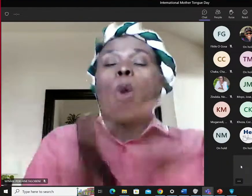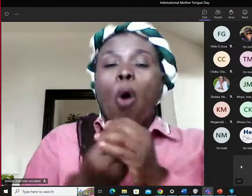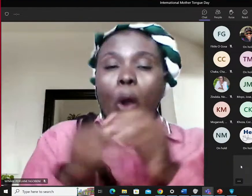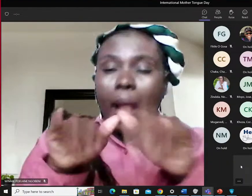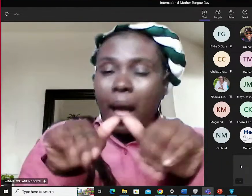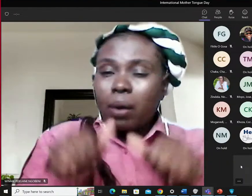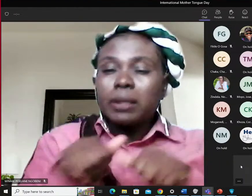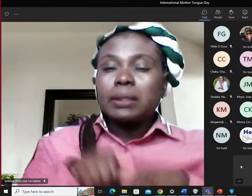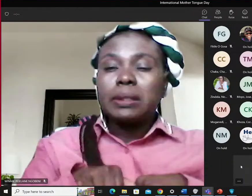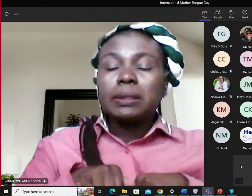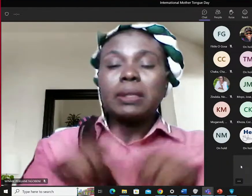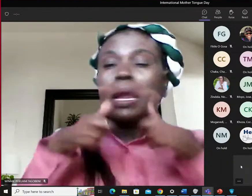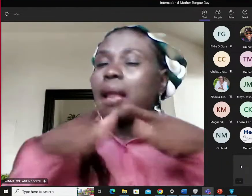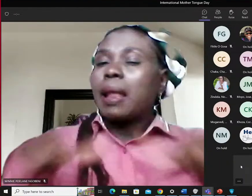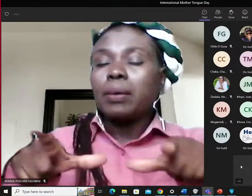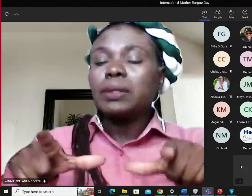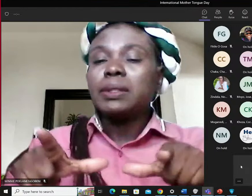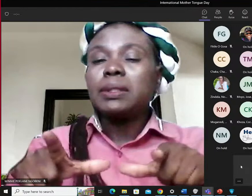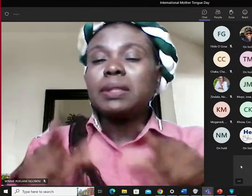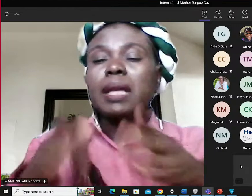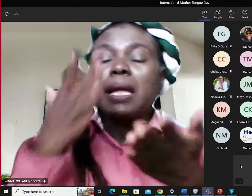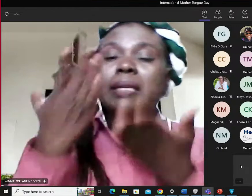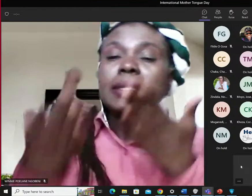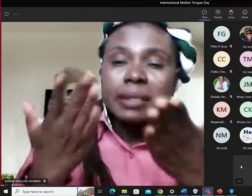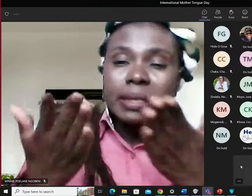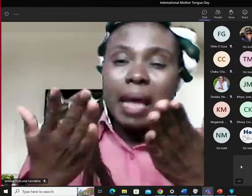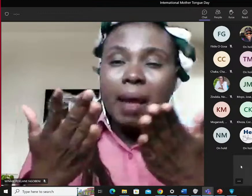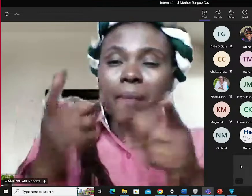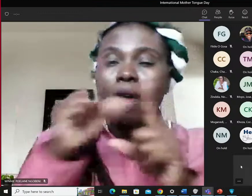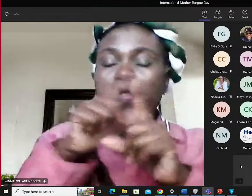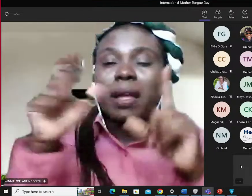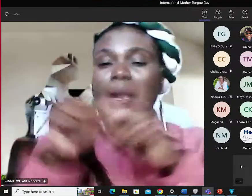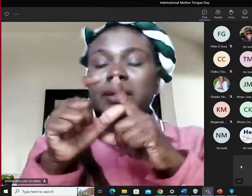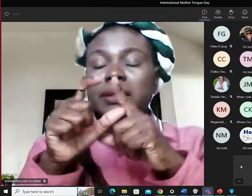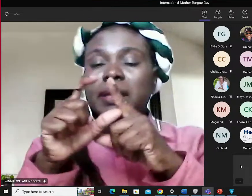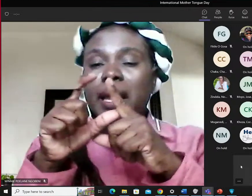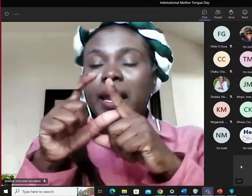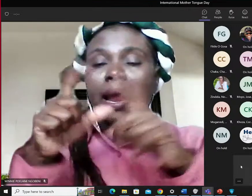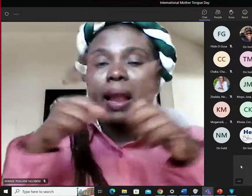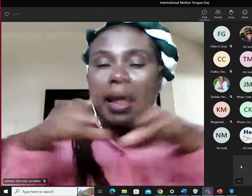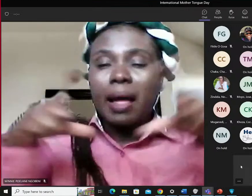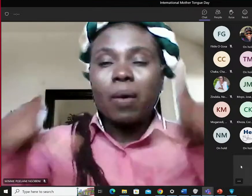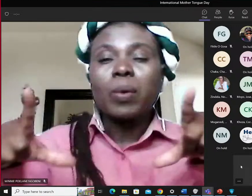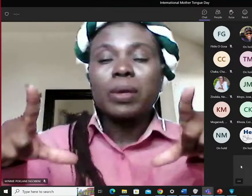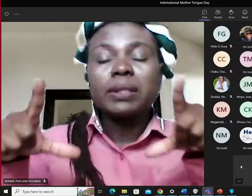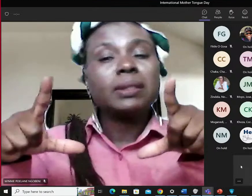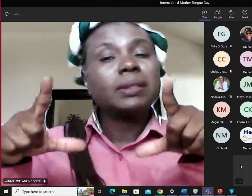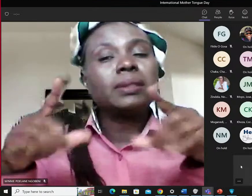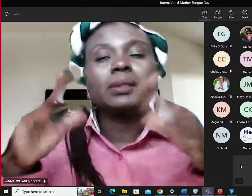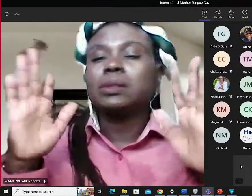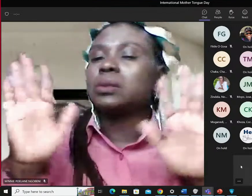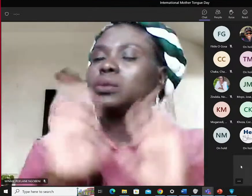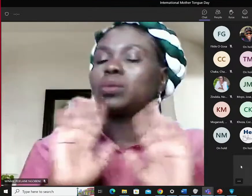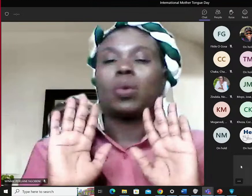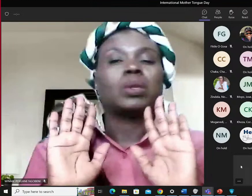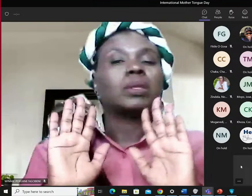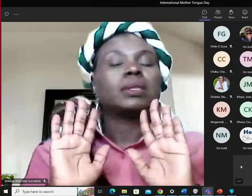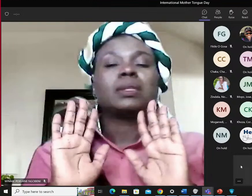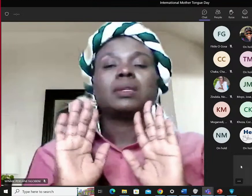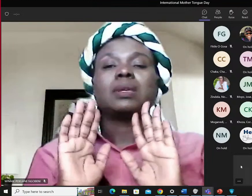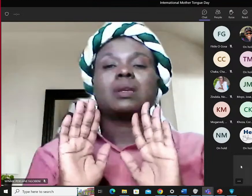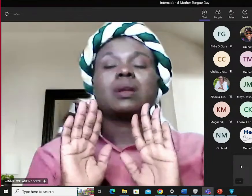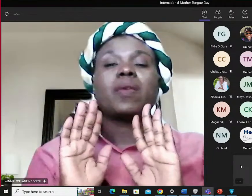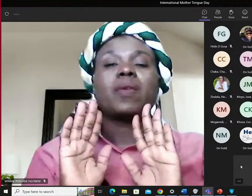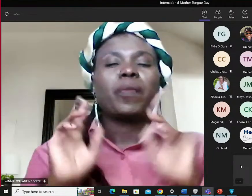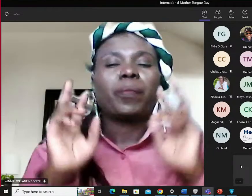and the fact that some of these indigenous languages are not yet, I am using this term in